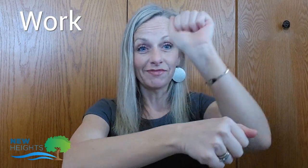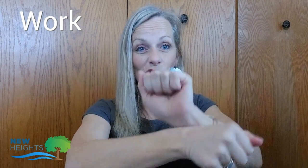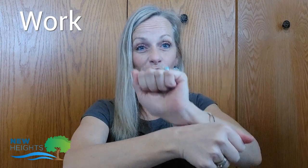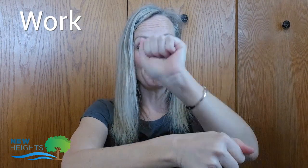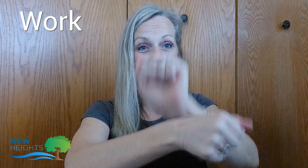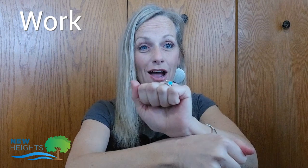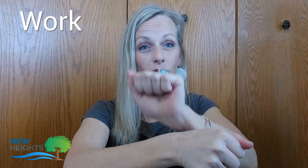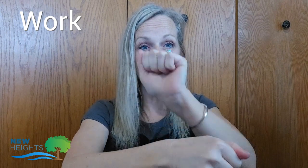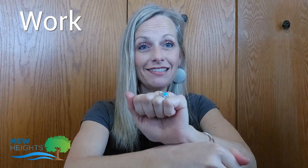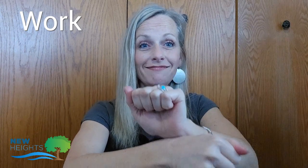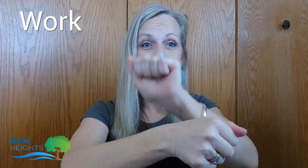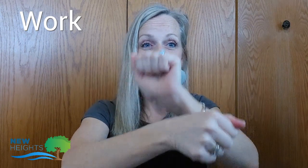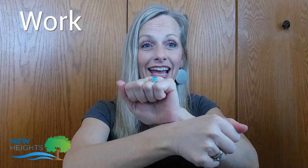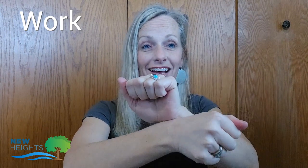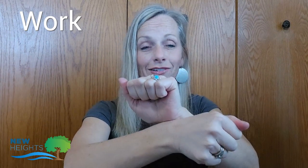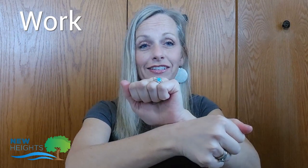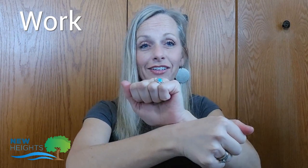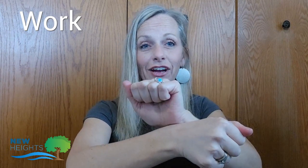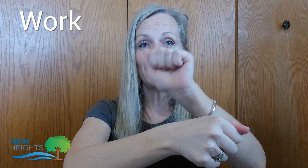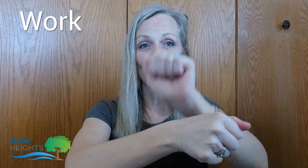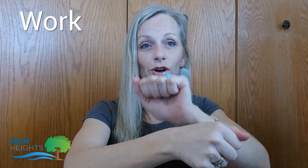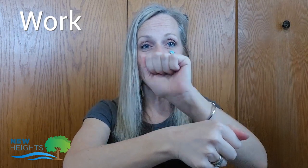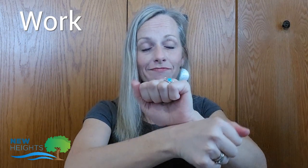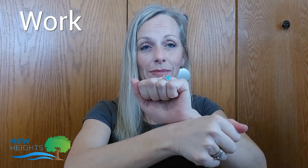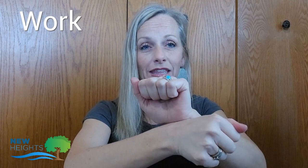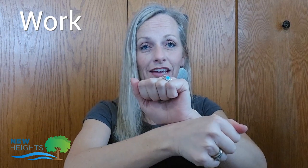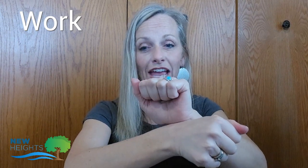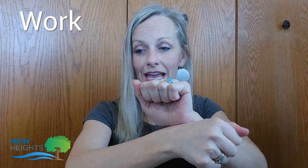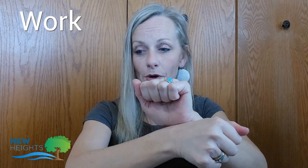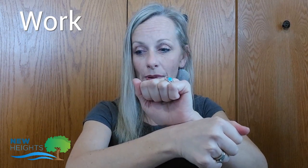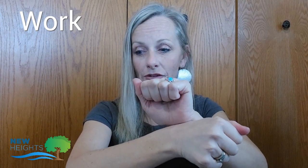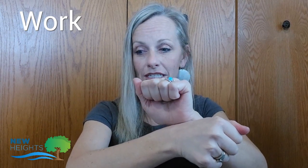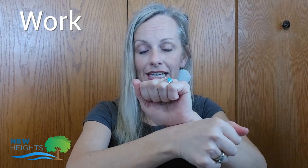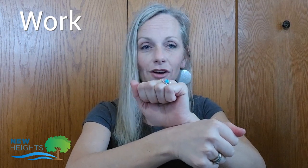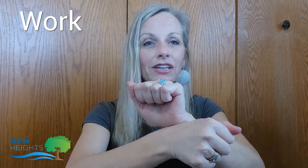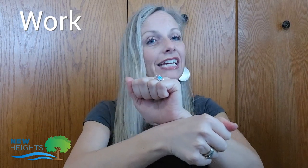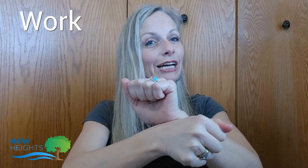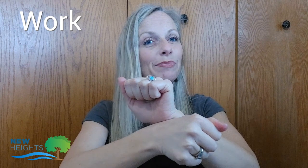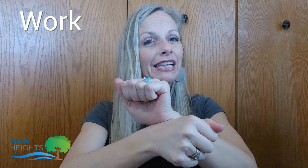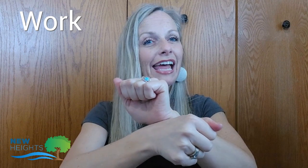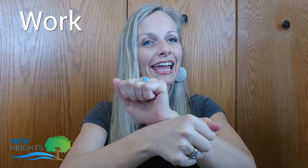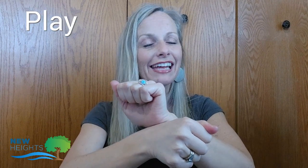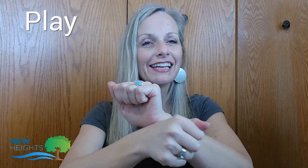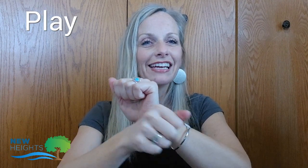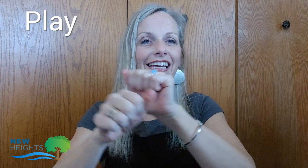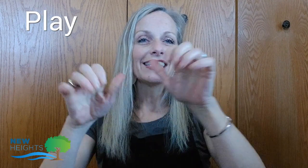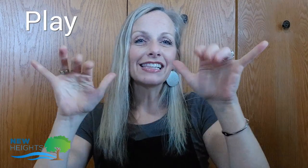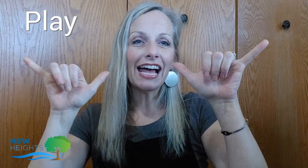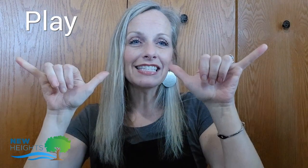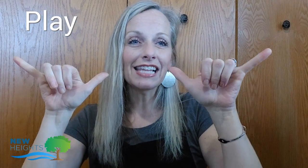You're pounding down. All right. You're working. Maybe think of a hammer pounding down. Play is the last letter